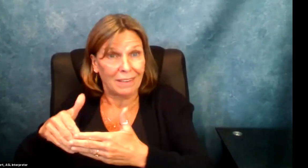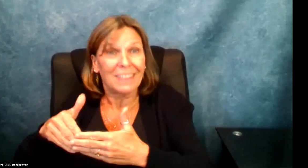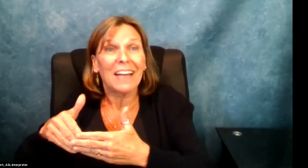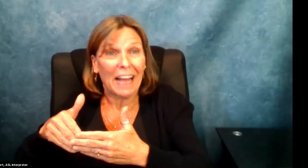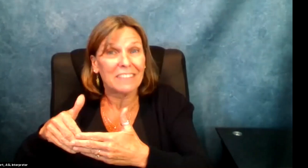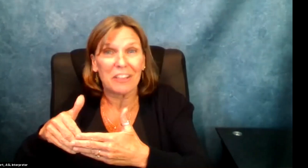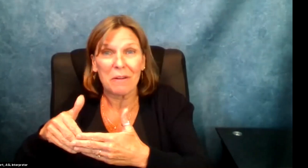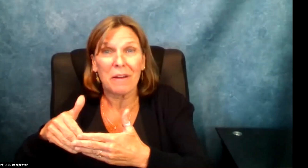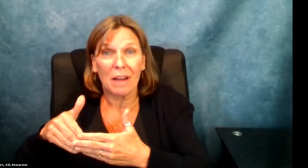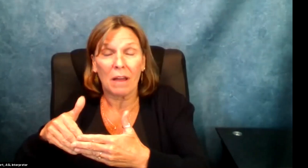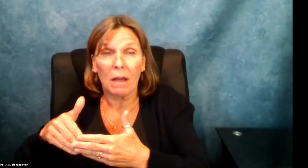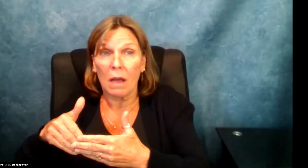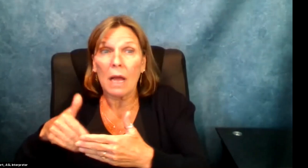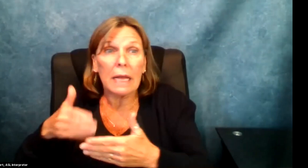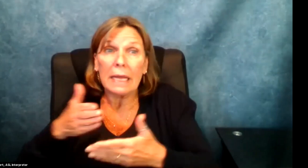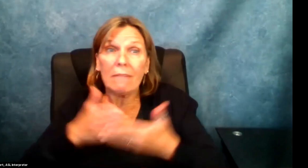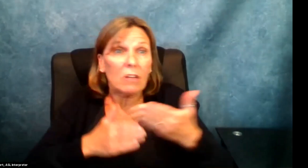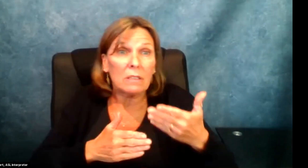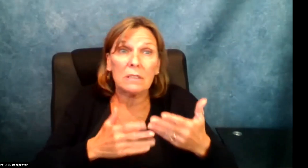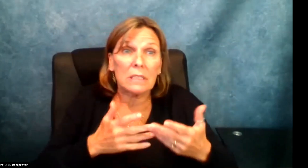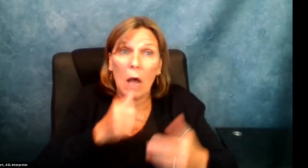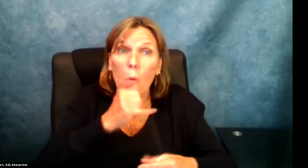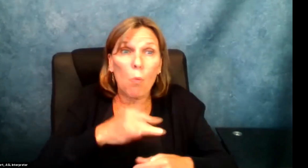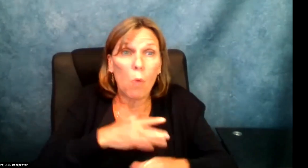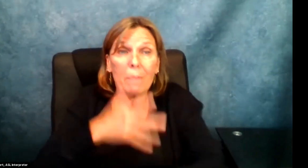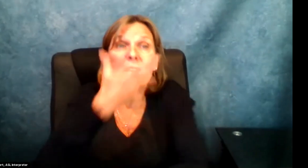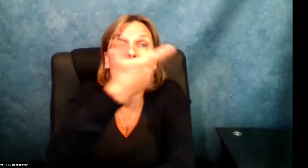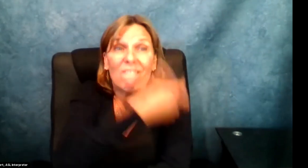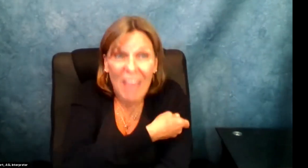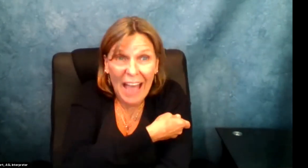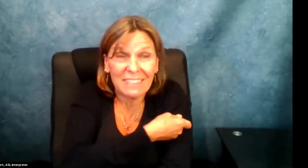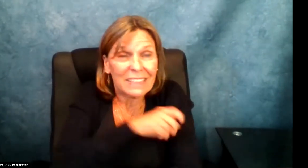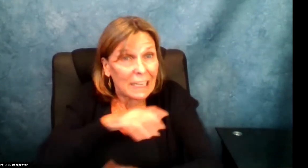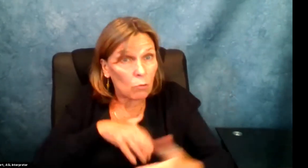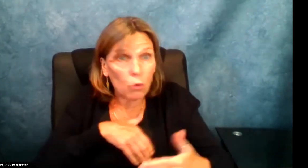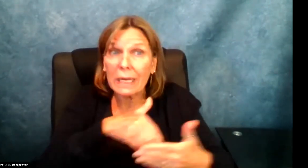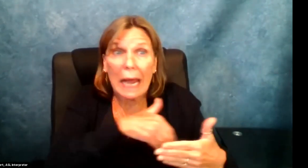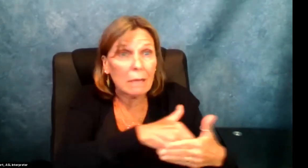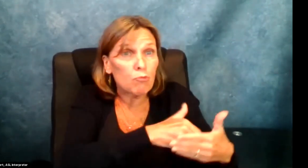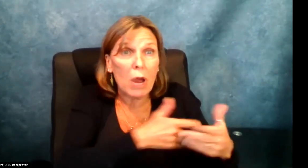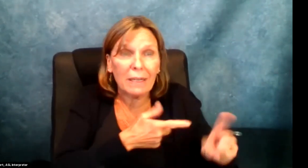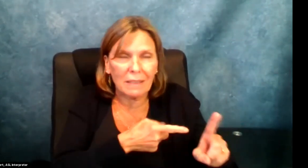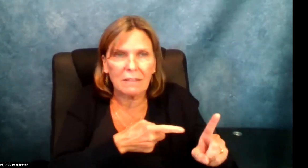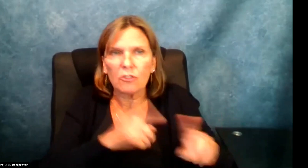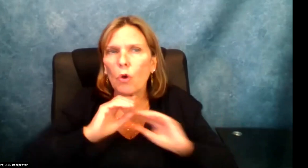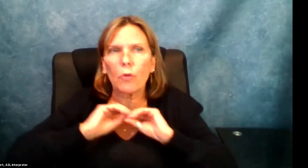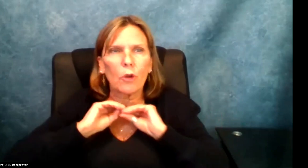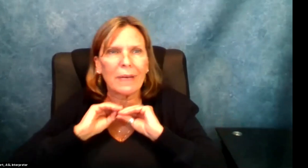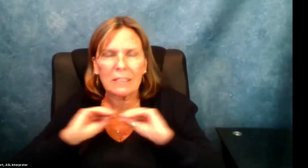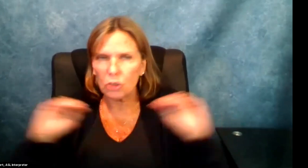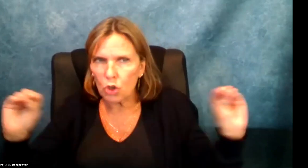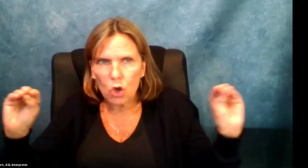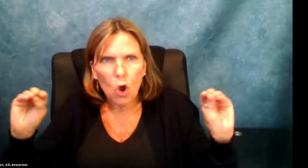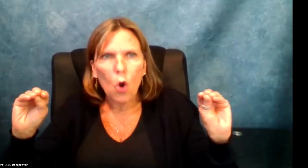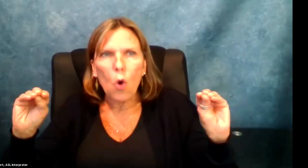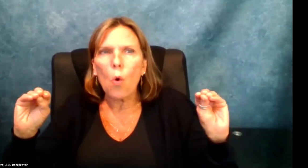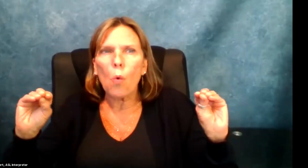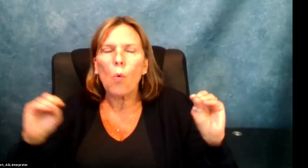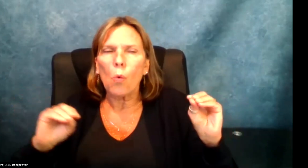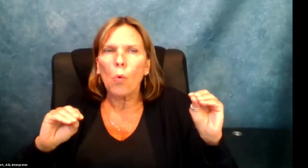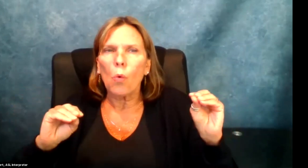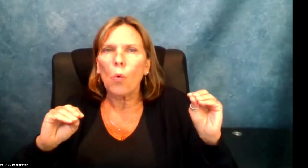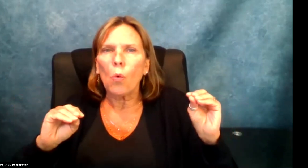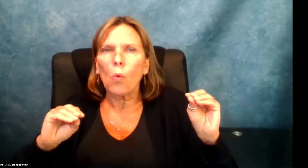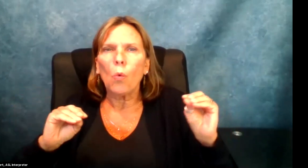the vaccine trials. So it has not been clear that the vaccine affects fertility from my reading. But